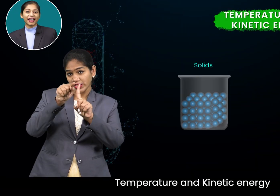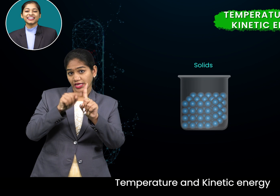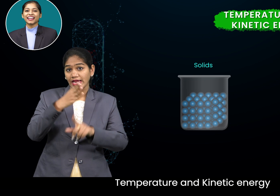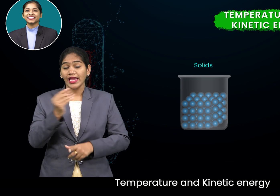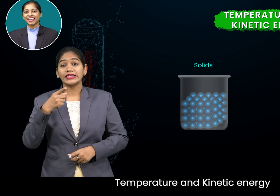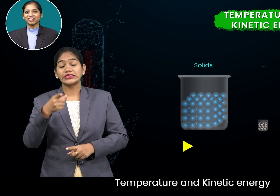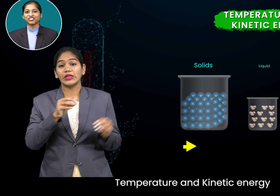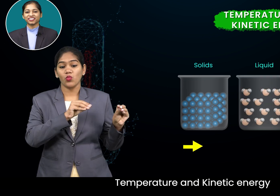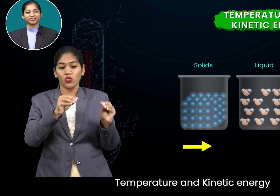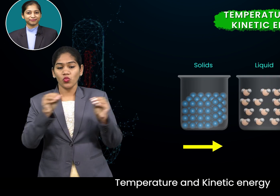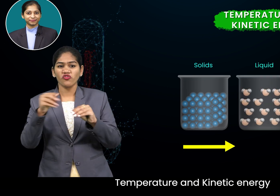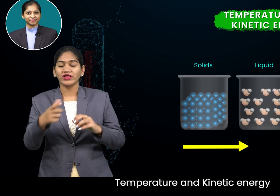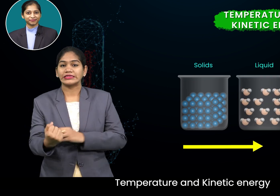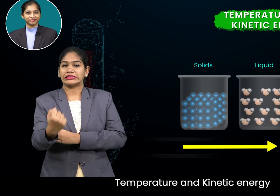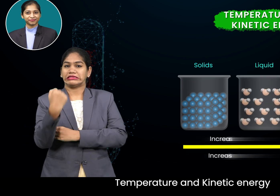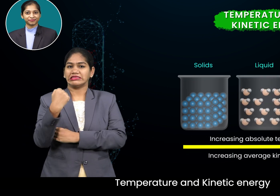Temperature and kinetic energy.